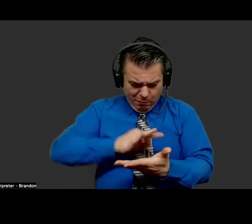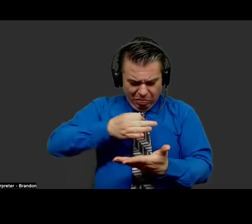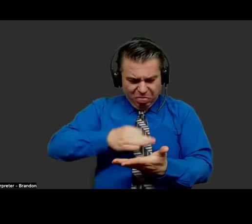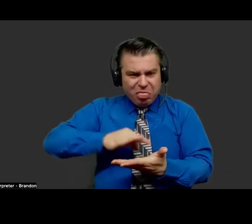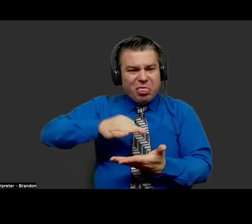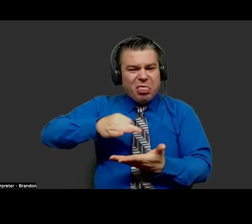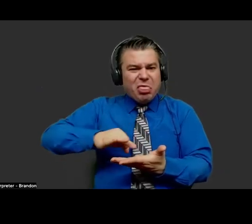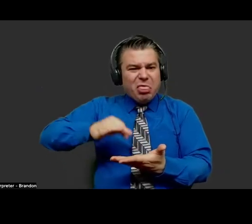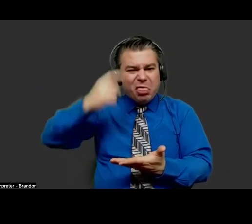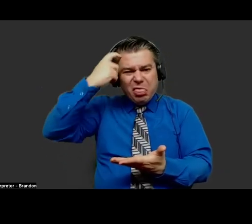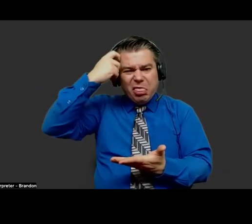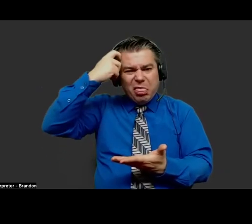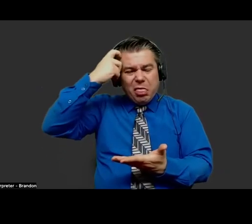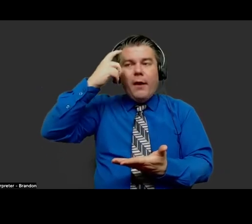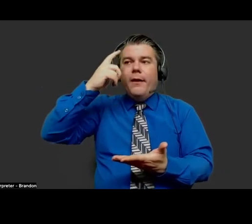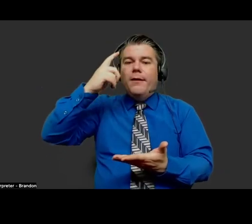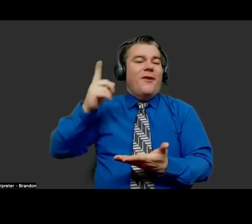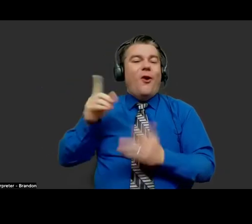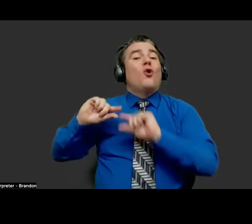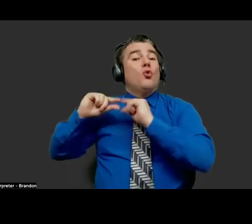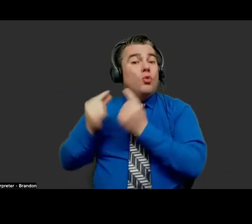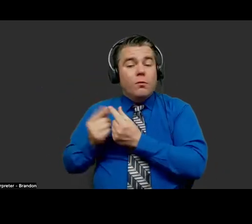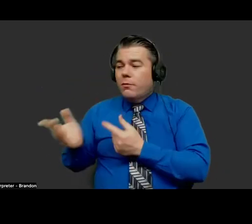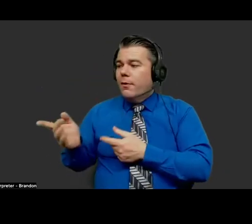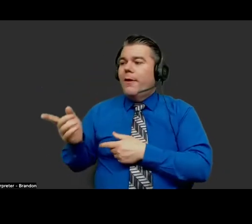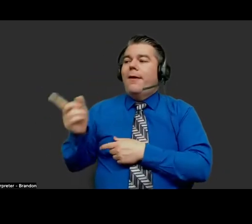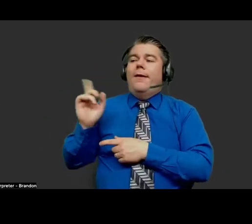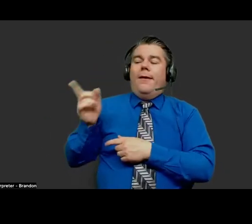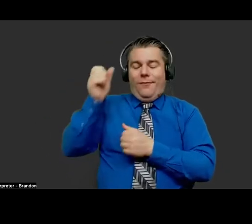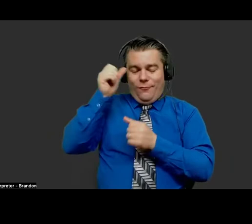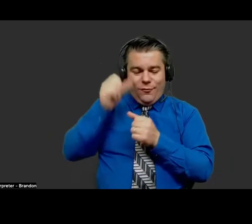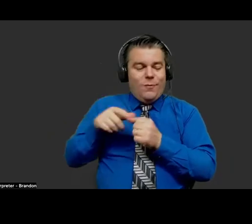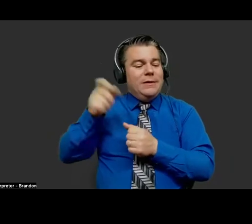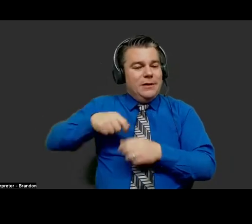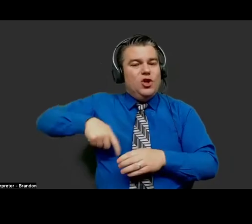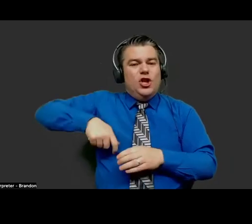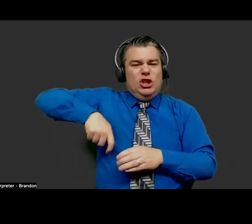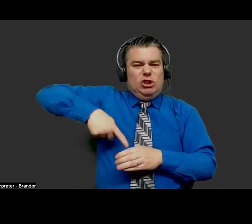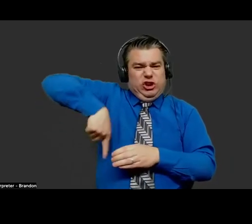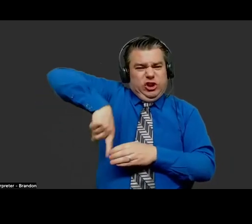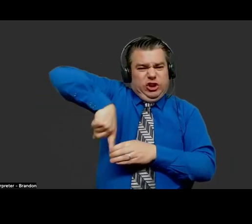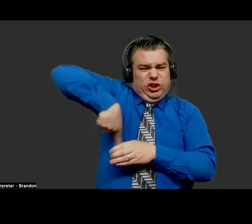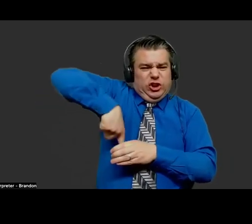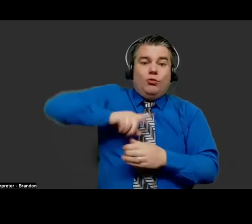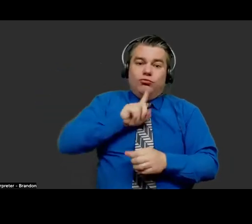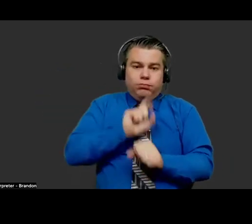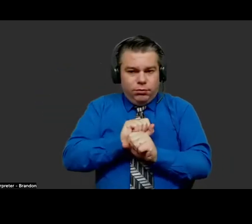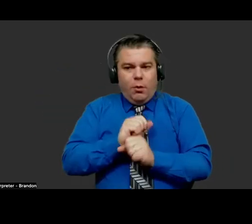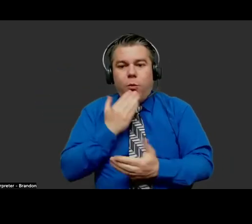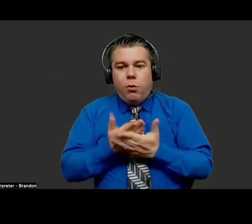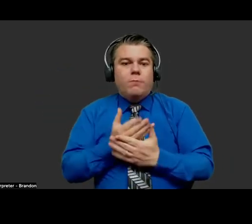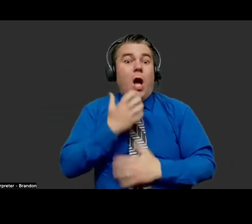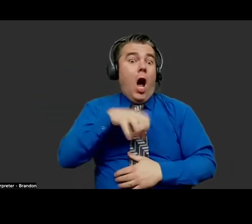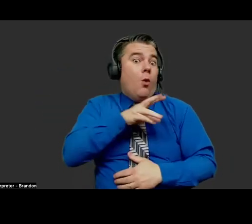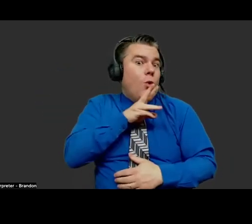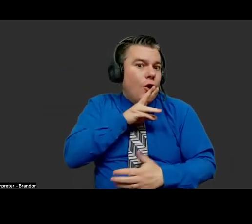like, oh, I remember now, I need to make sure it's really agitated well so that it mixes well in hot water. And